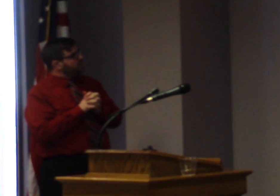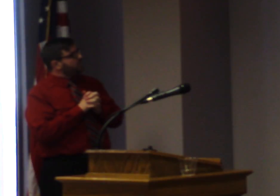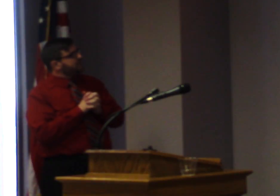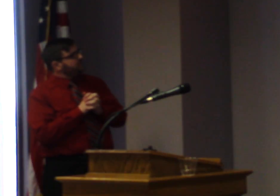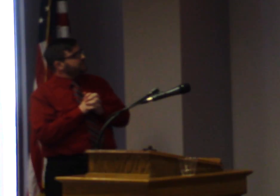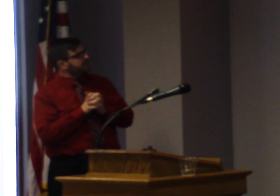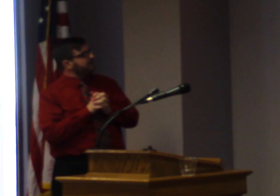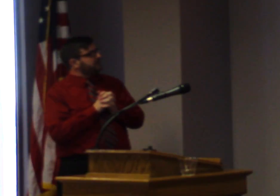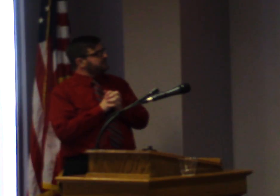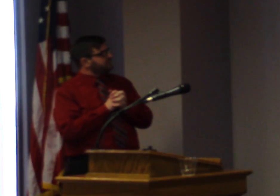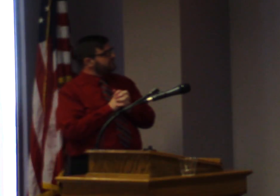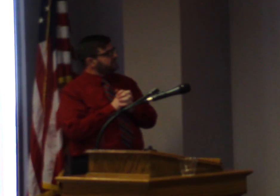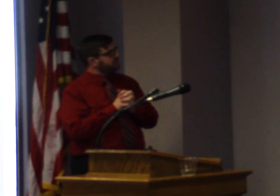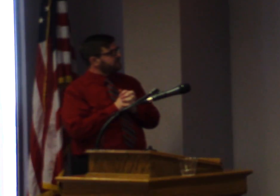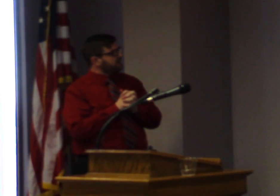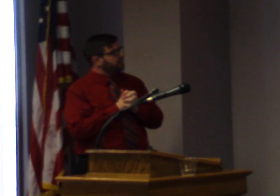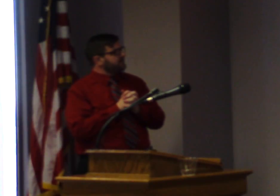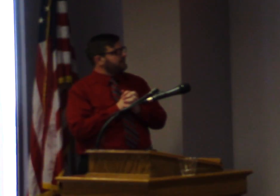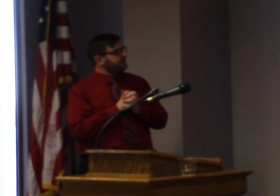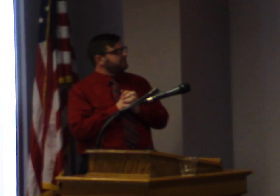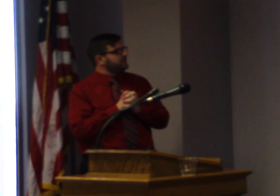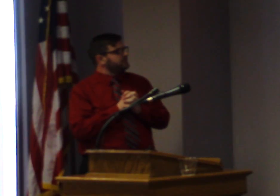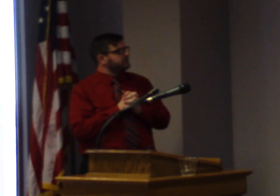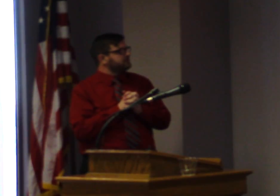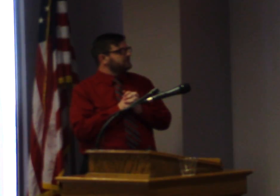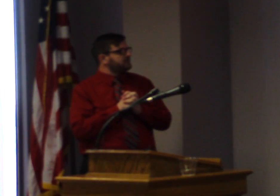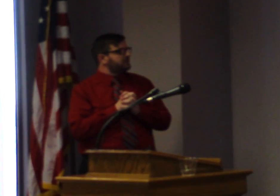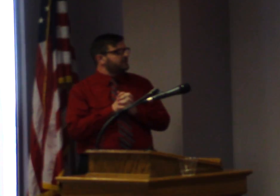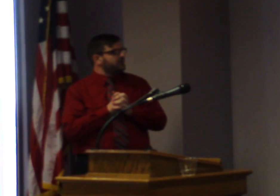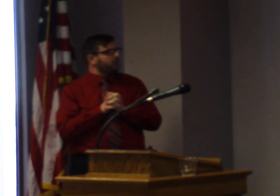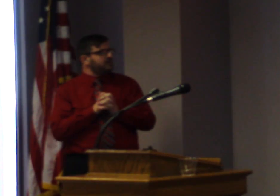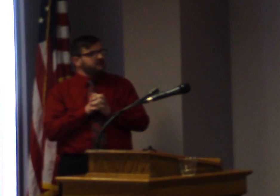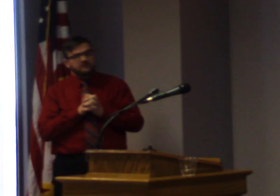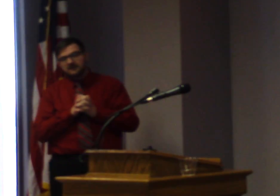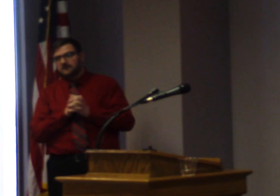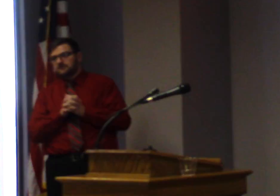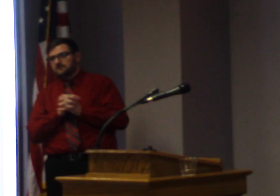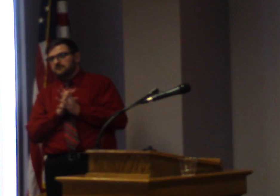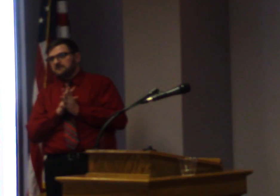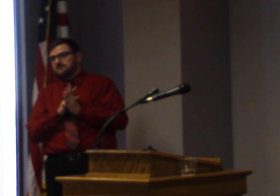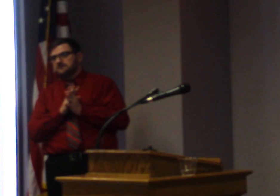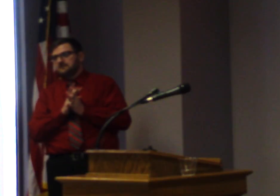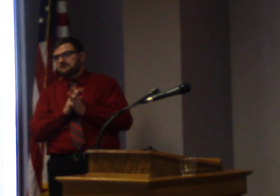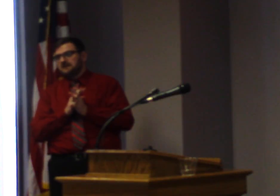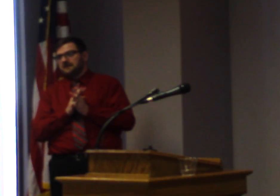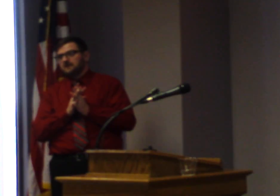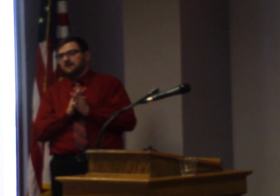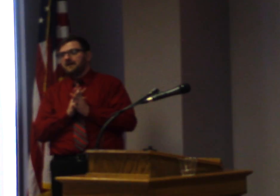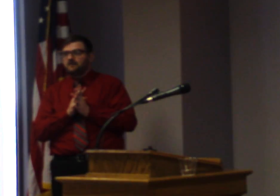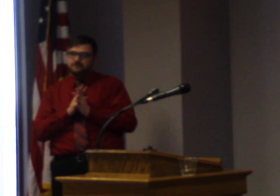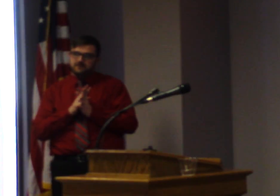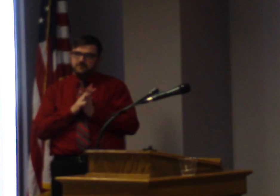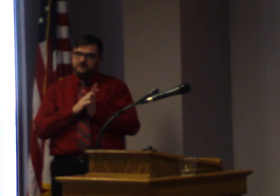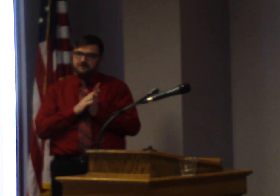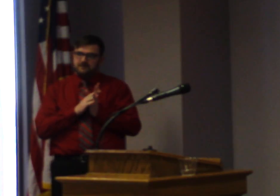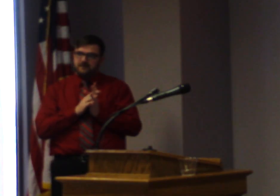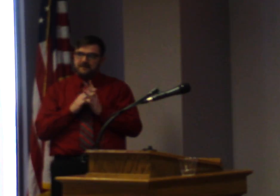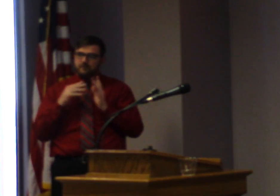Alright, what do you think are some resources, I know we covered some resources earlier, but what do you think are some resources that could help the community